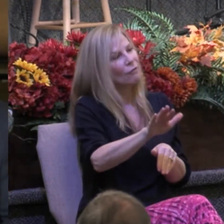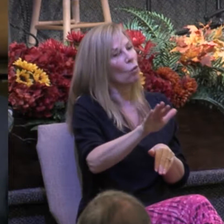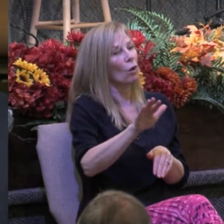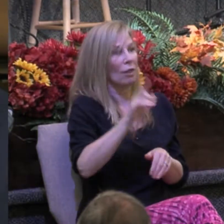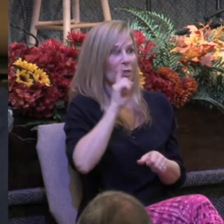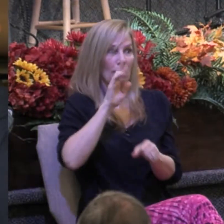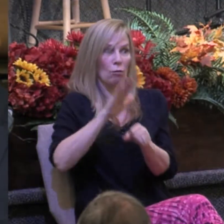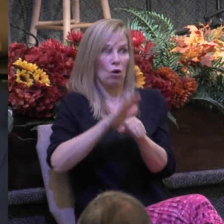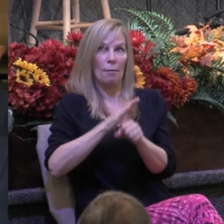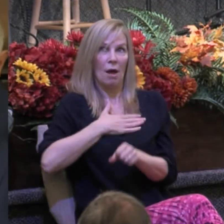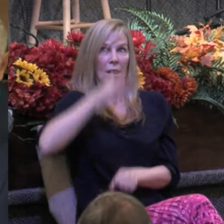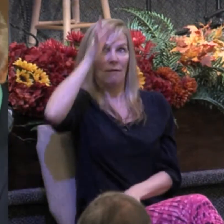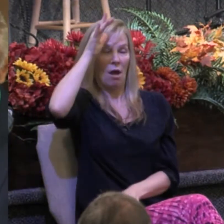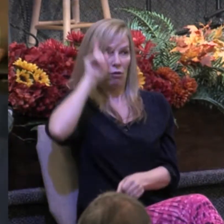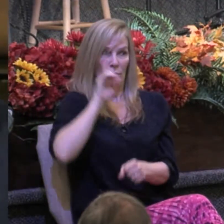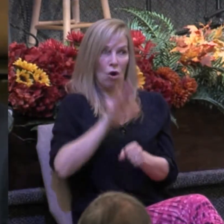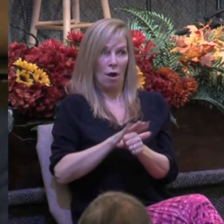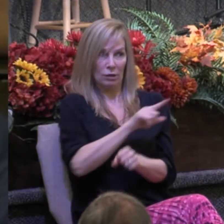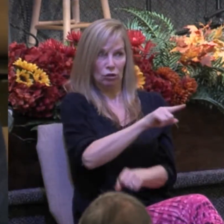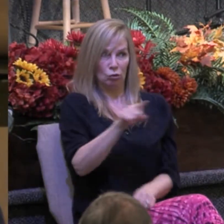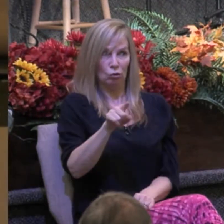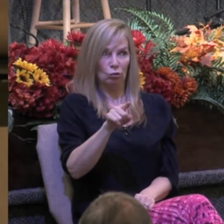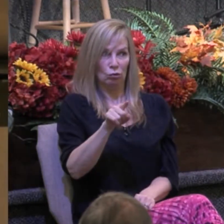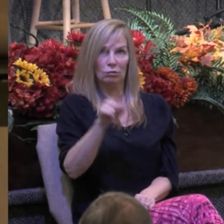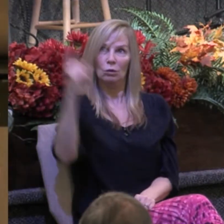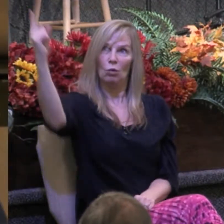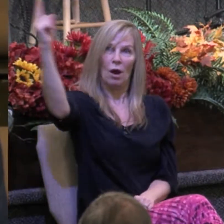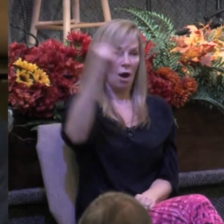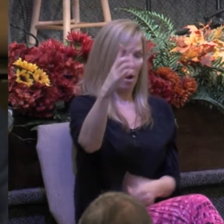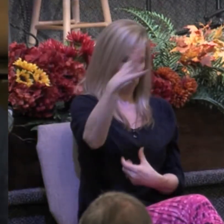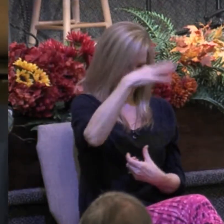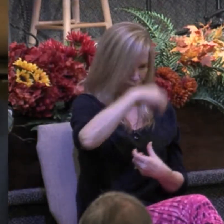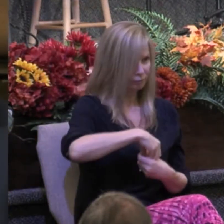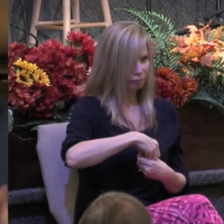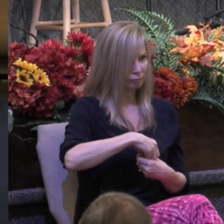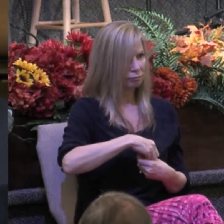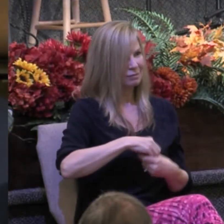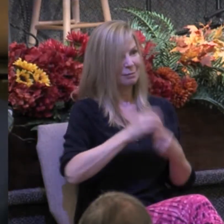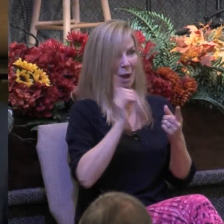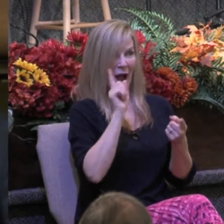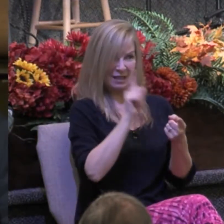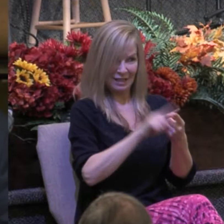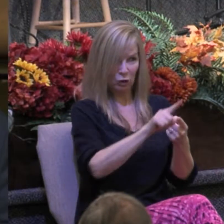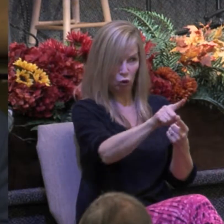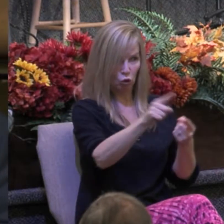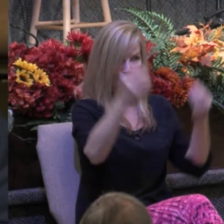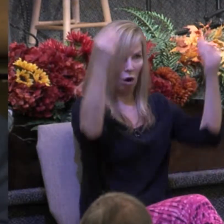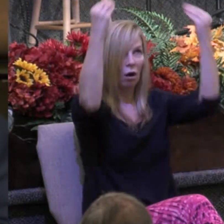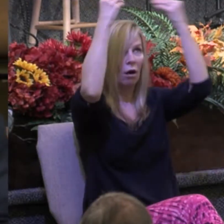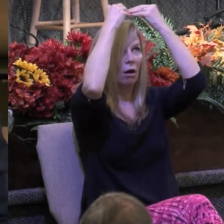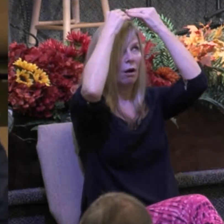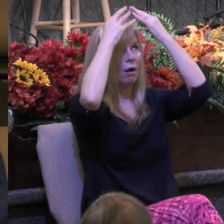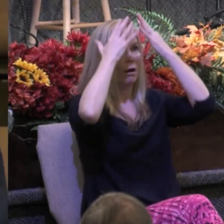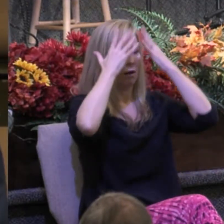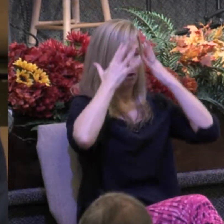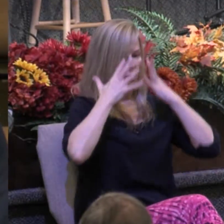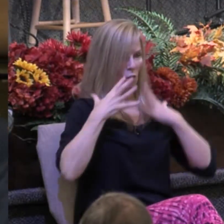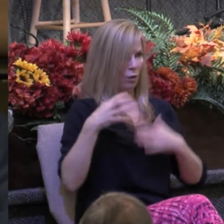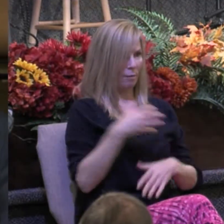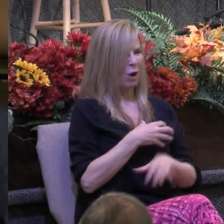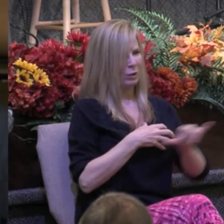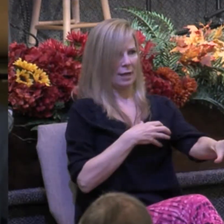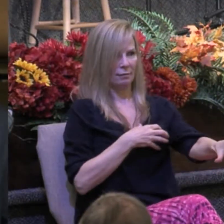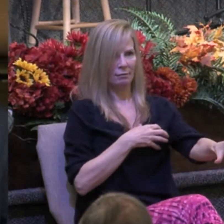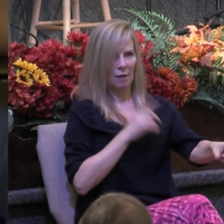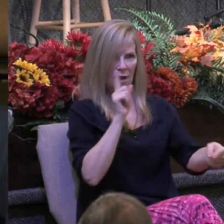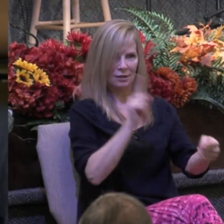of my Father upon you. But you are to stay in the city until you are clothed, he said, with power from on